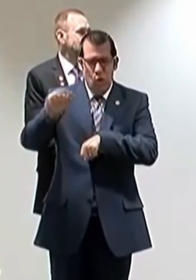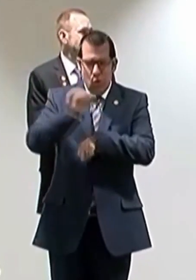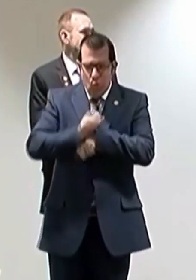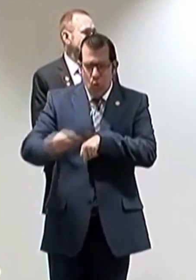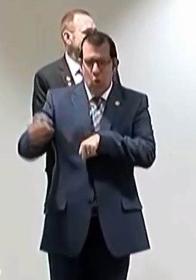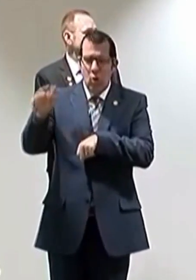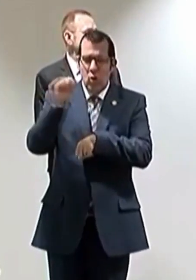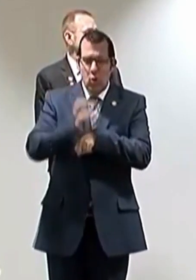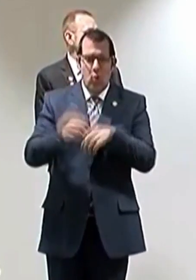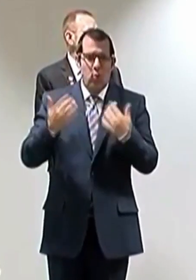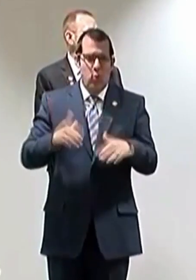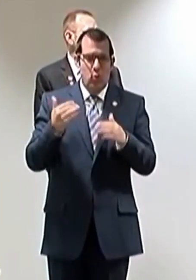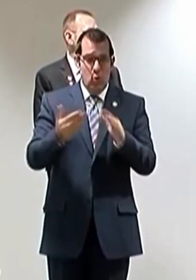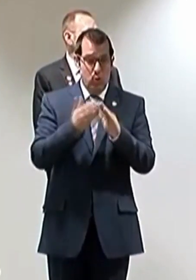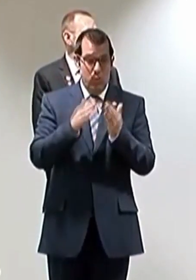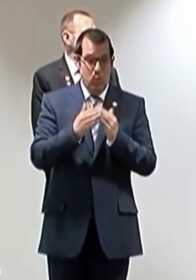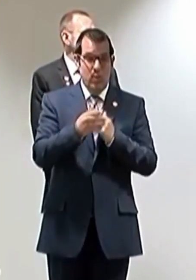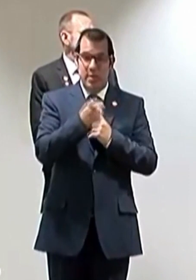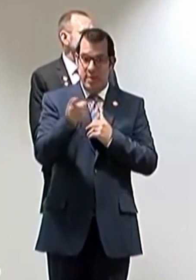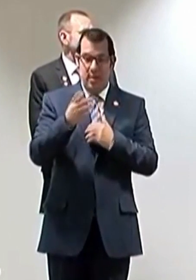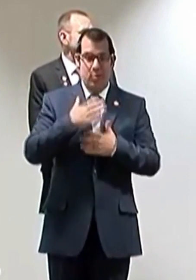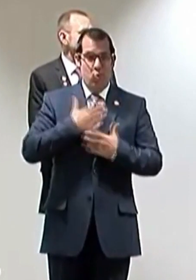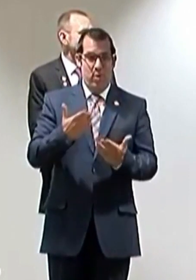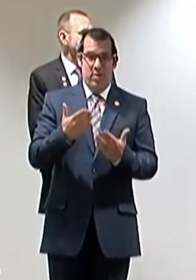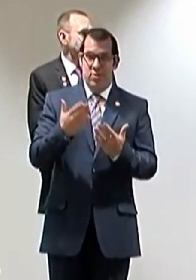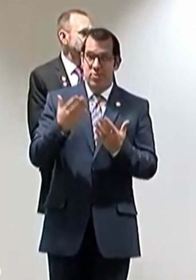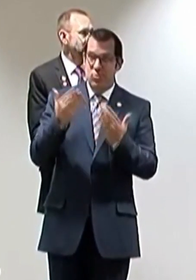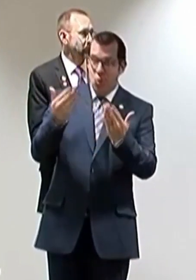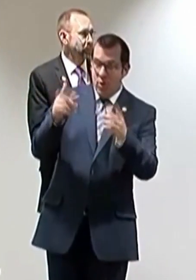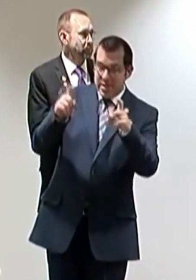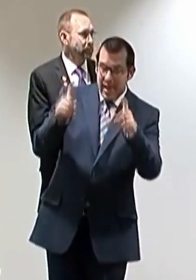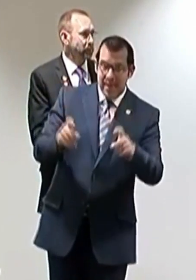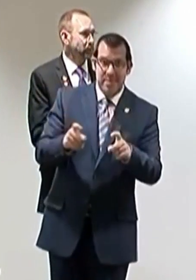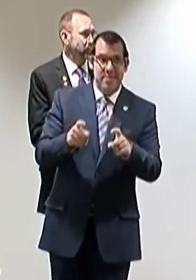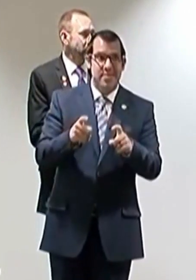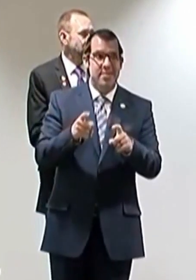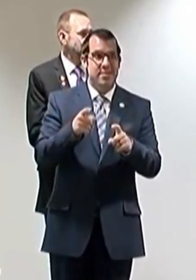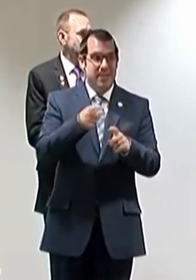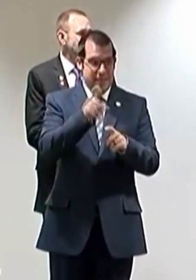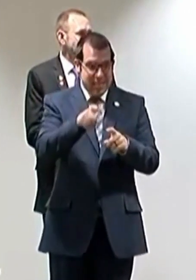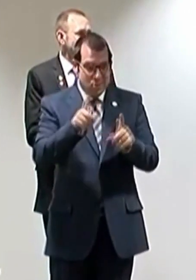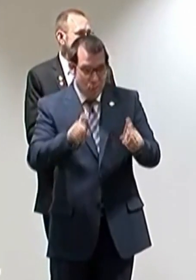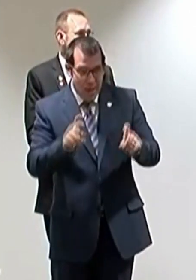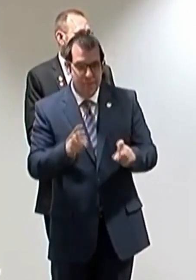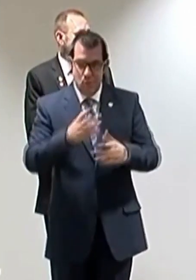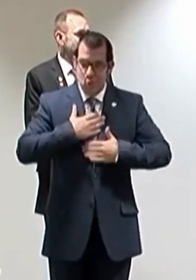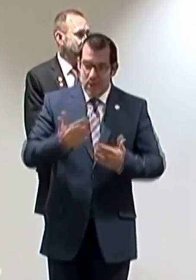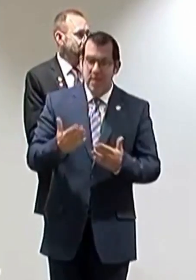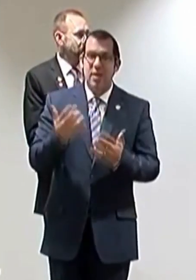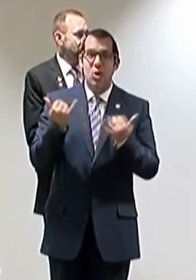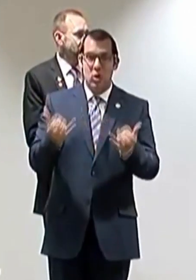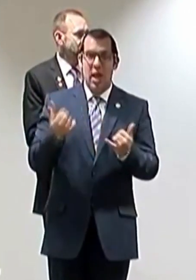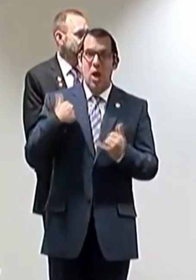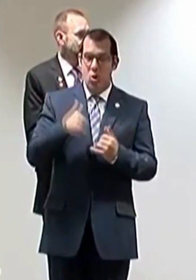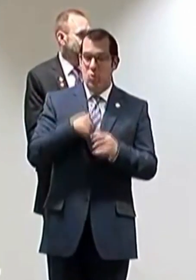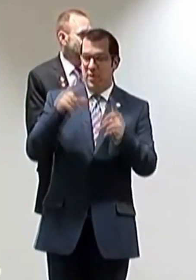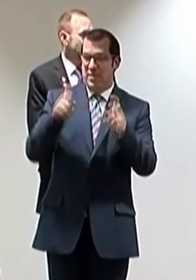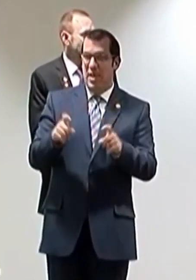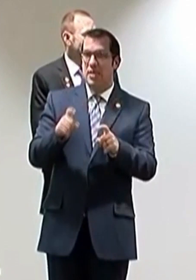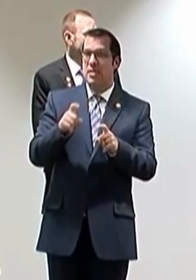and the communities has said, let's get tested if they needed to be tested. And so we have tested now not